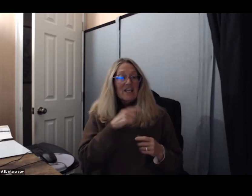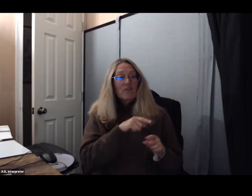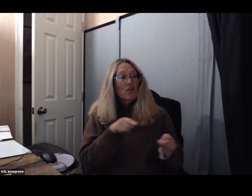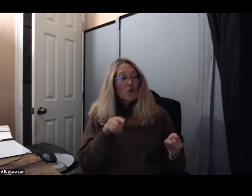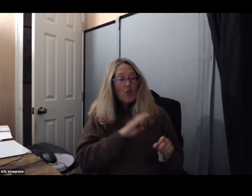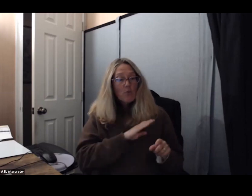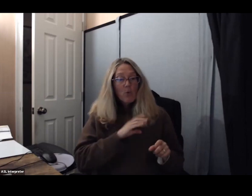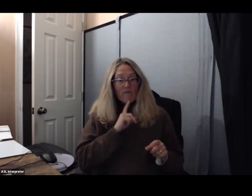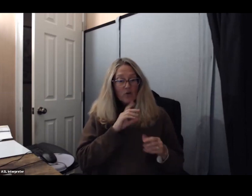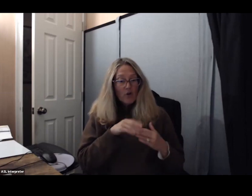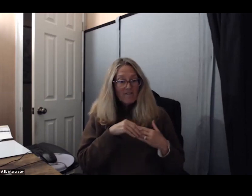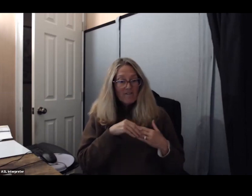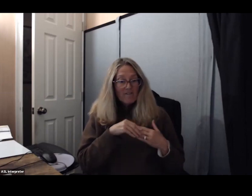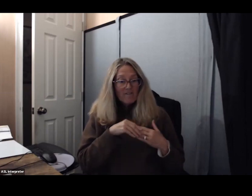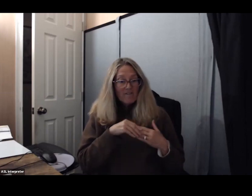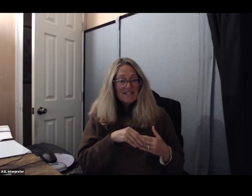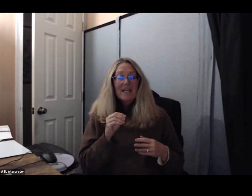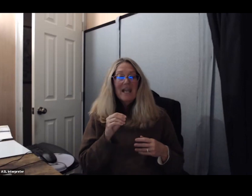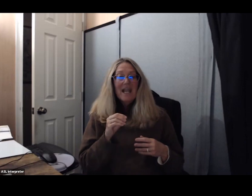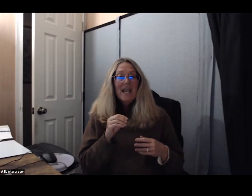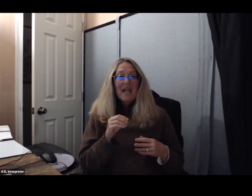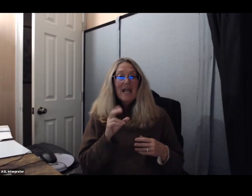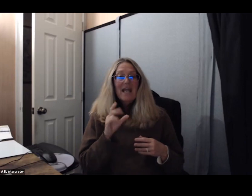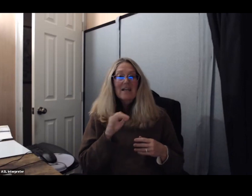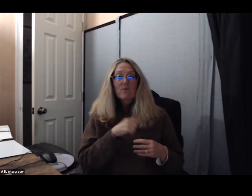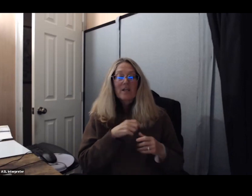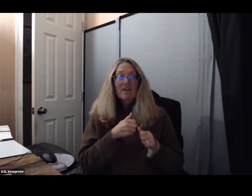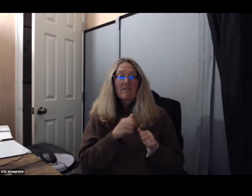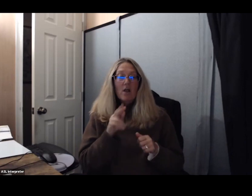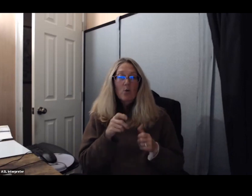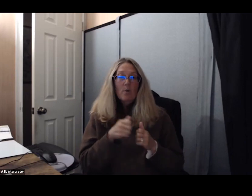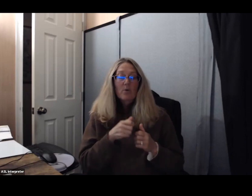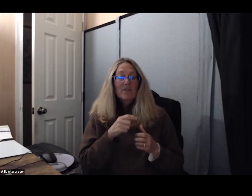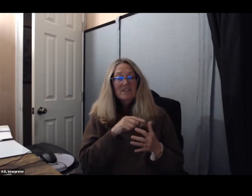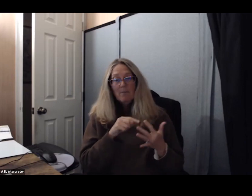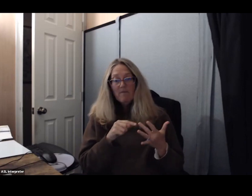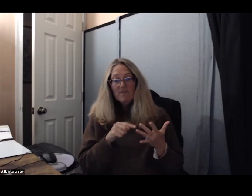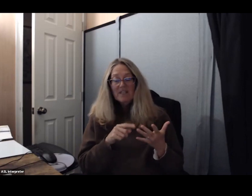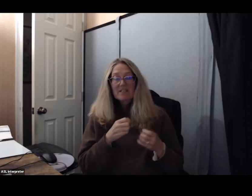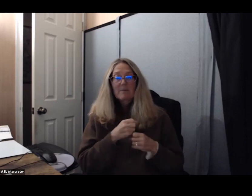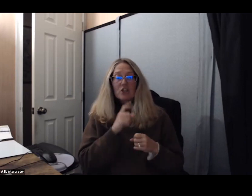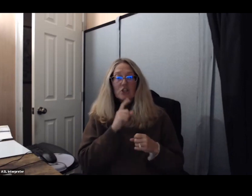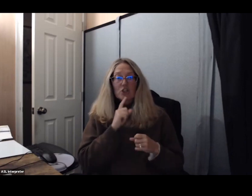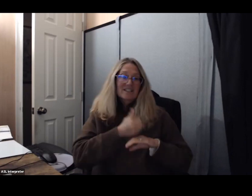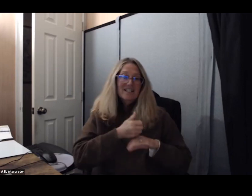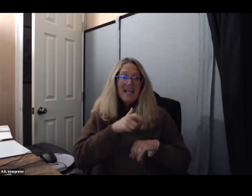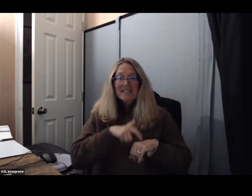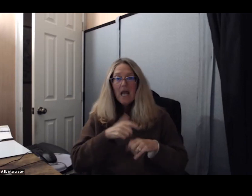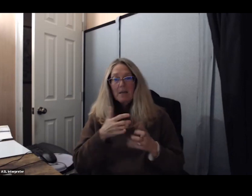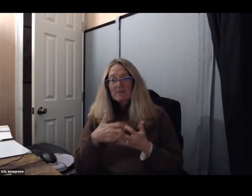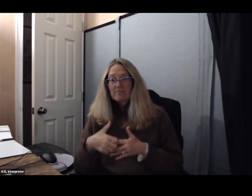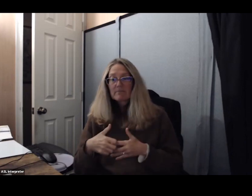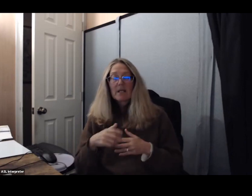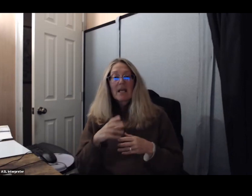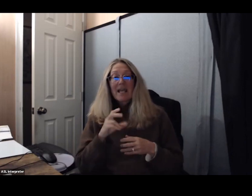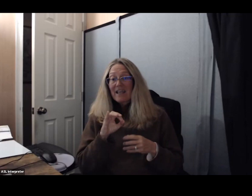adjust as necessary. And again, we can maybe just follow up with some of those to make sure those are set times or if anything has